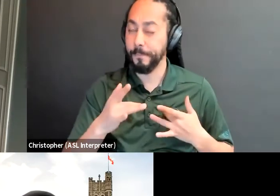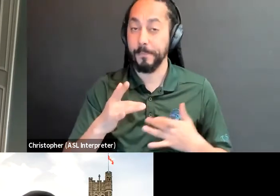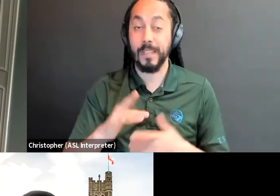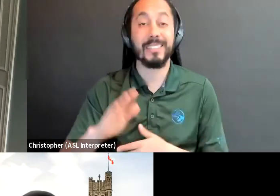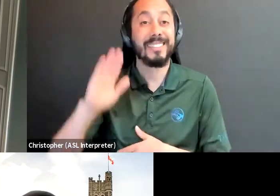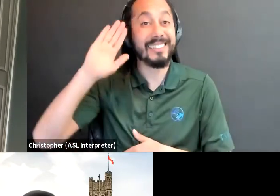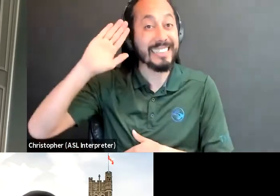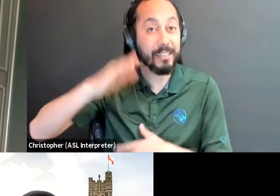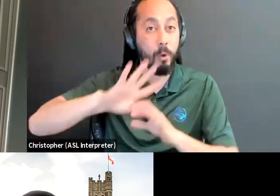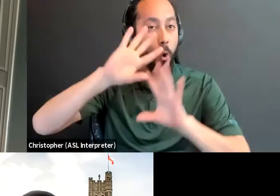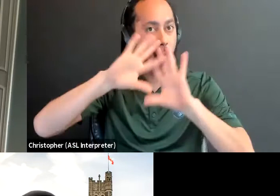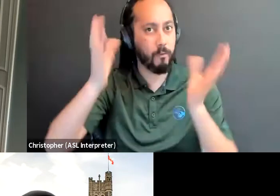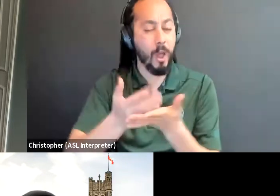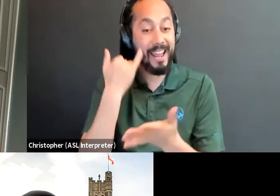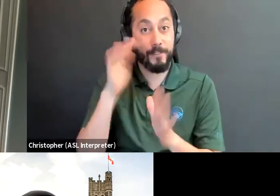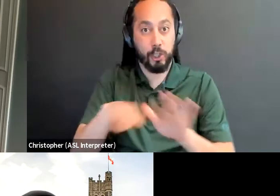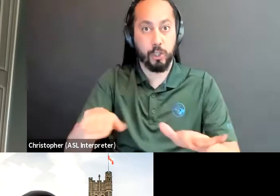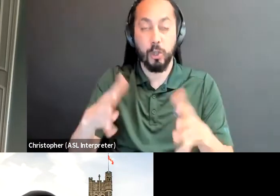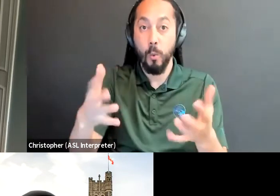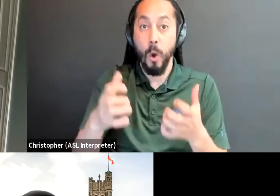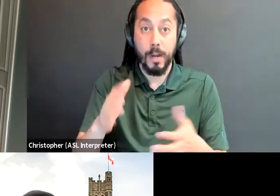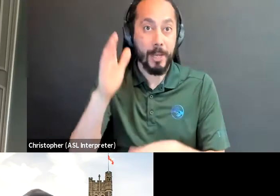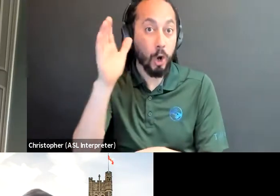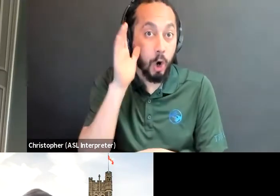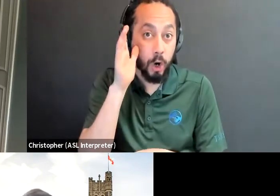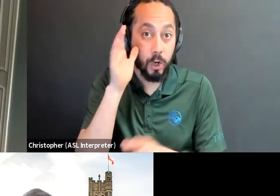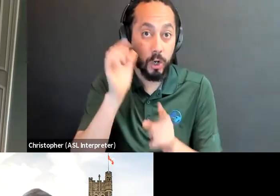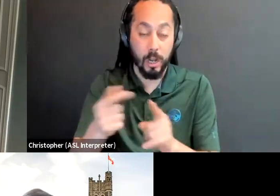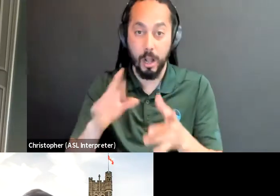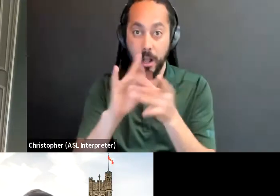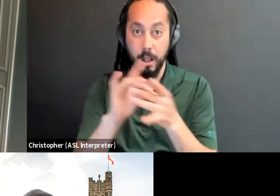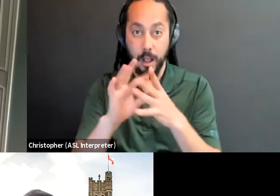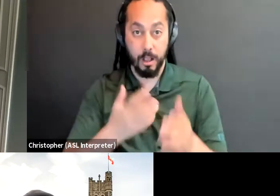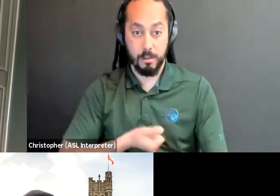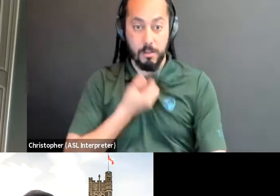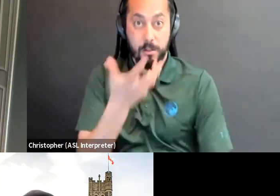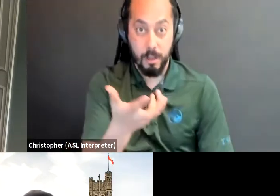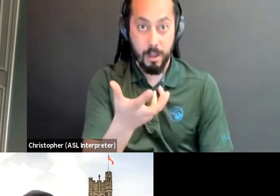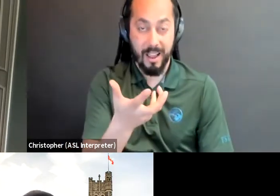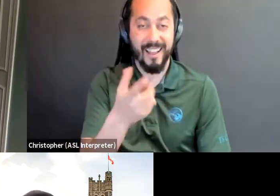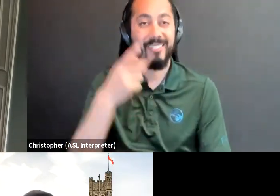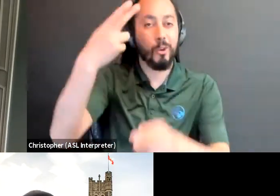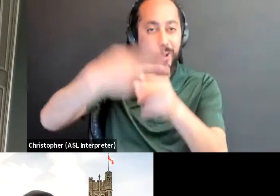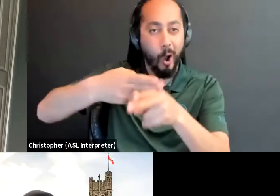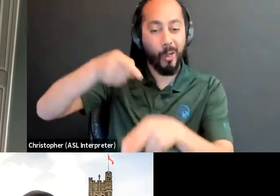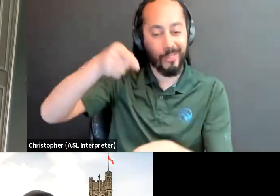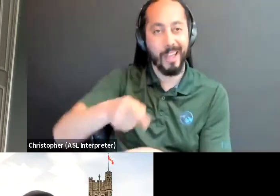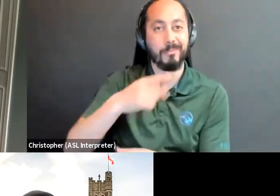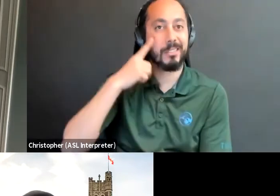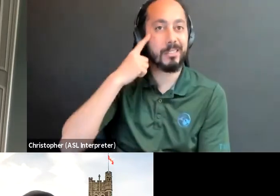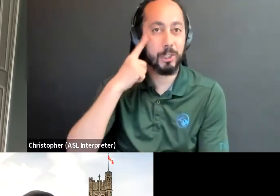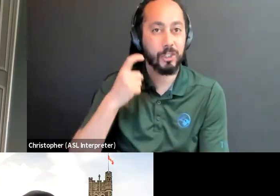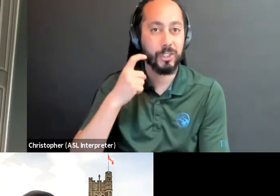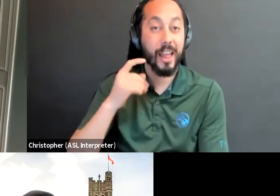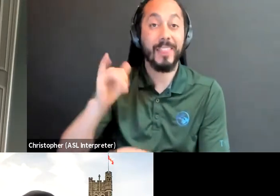heard and listened to, in itself, that's seen as suspicious. And that's a quote from one of the court decisions, where the